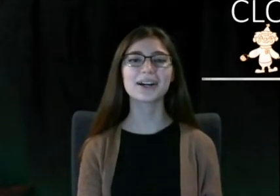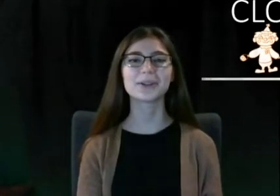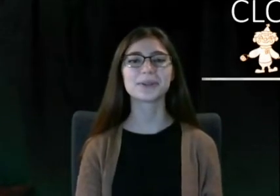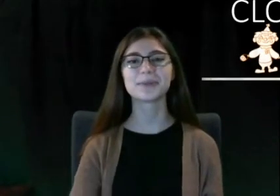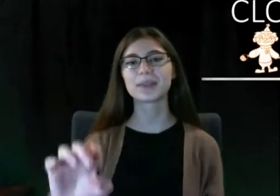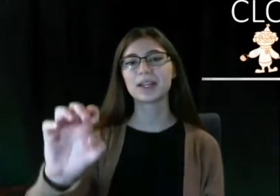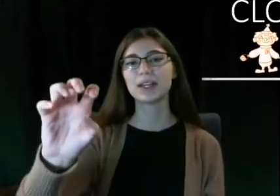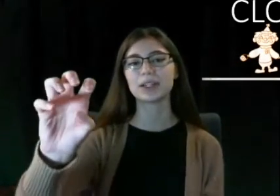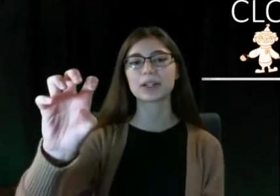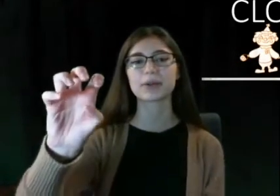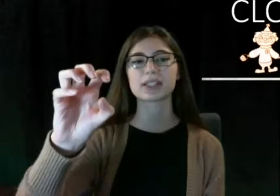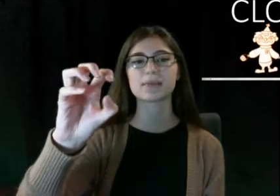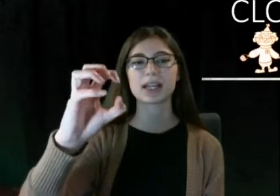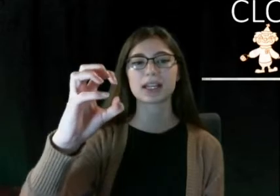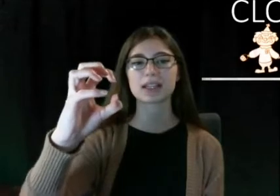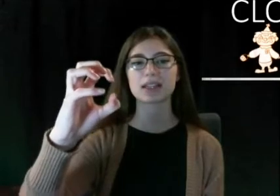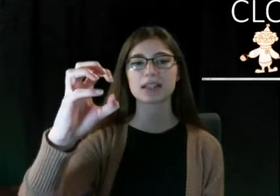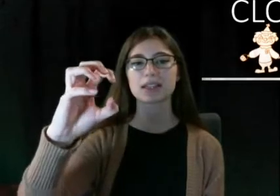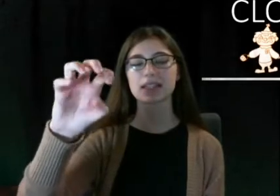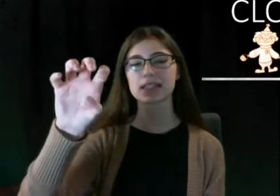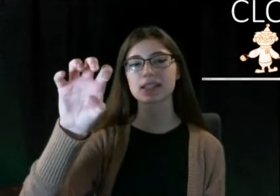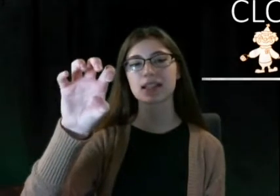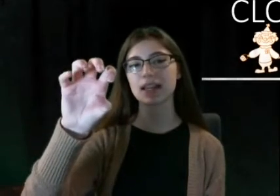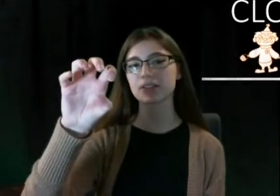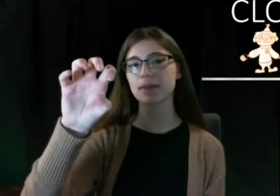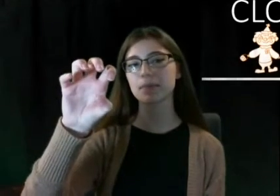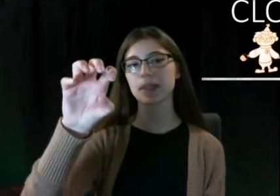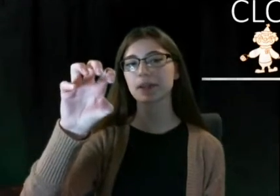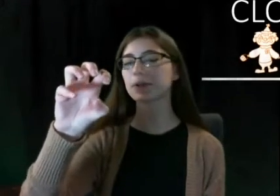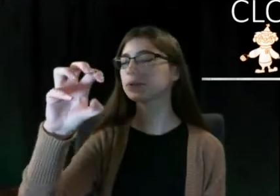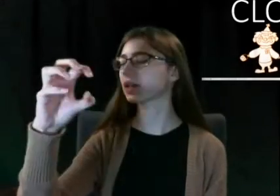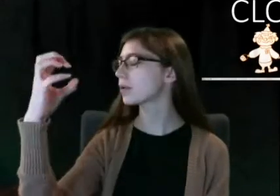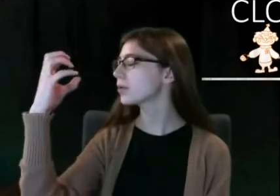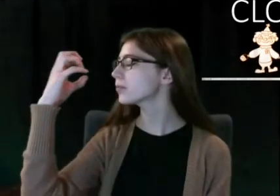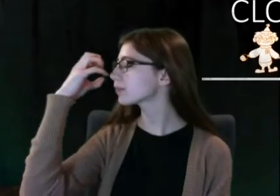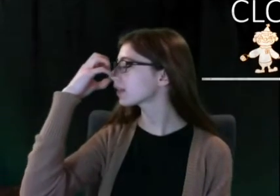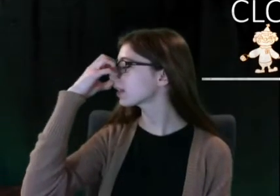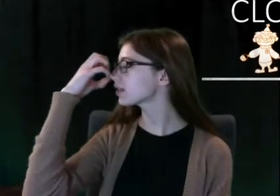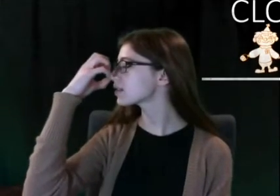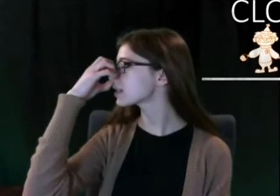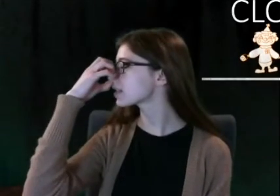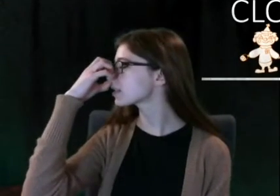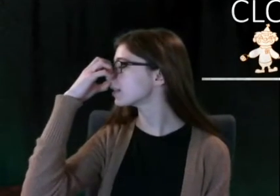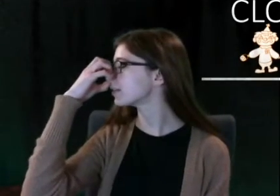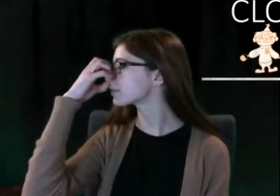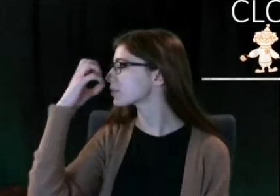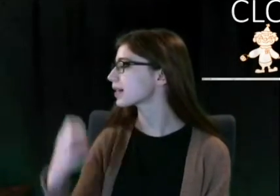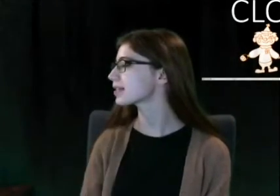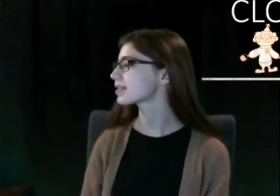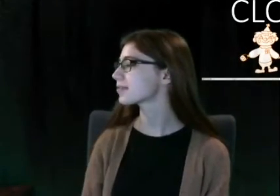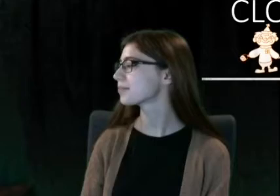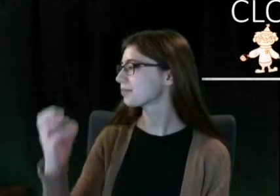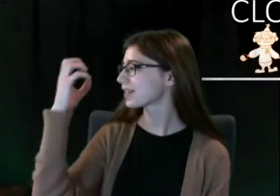Clown. You're going to make this hand shape like you're holding a ball and set it to your nose twice.